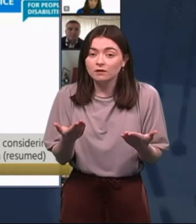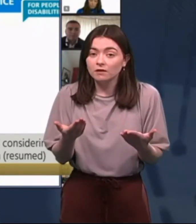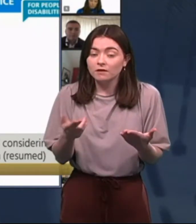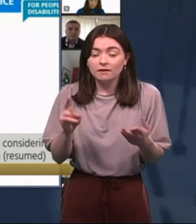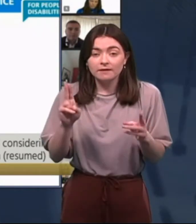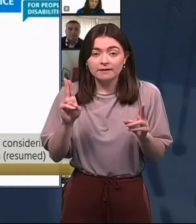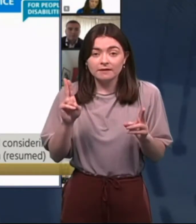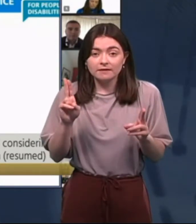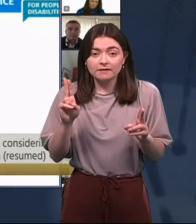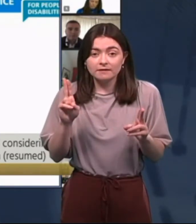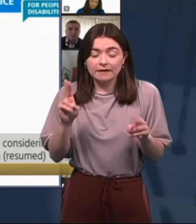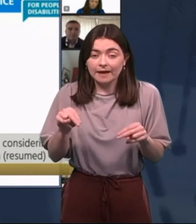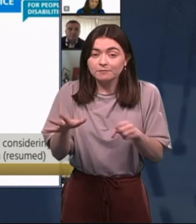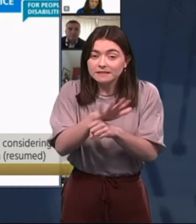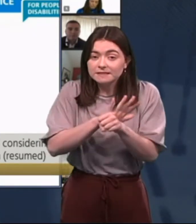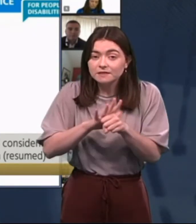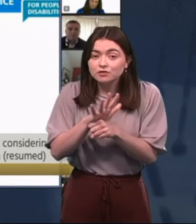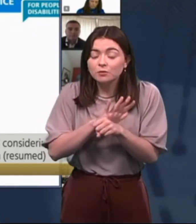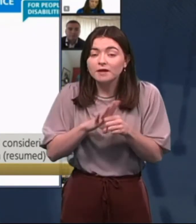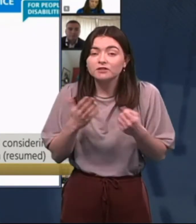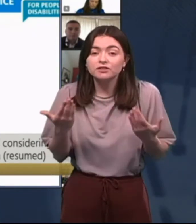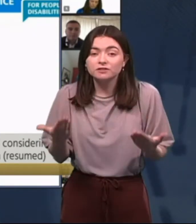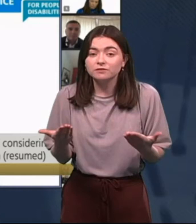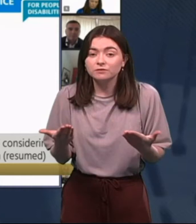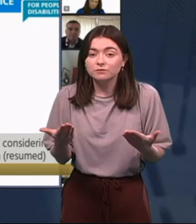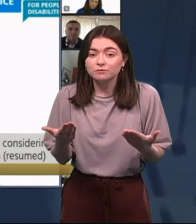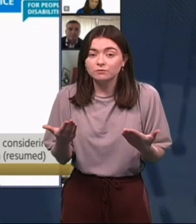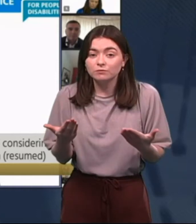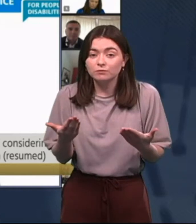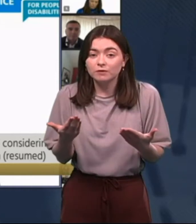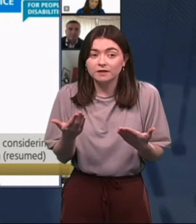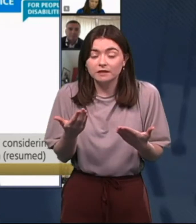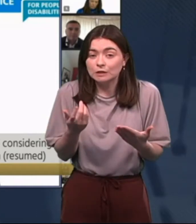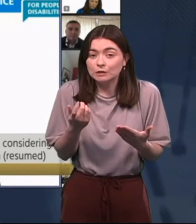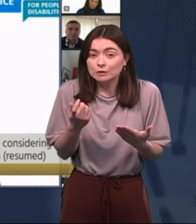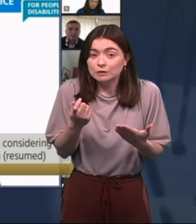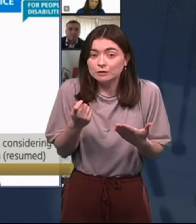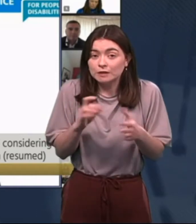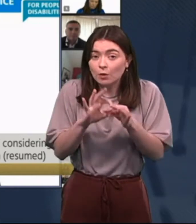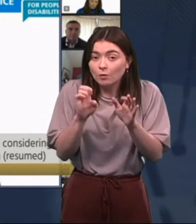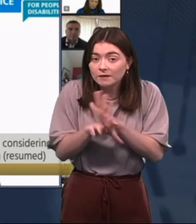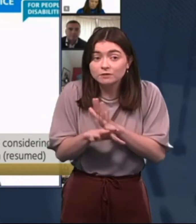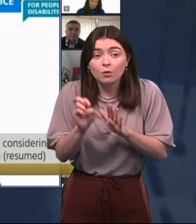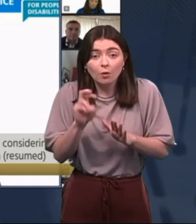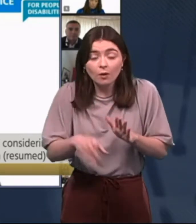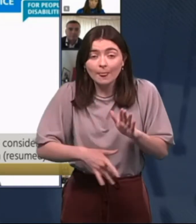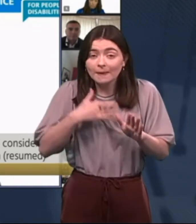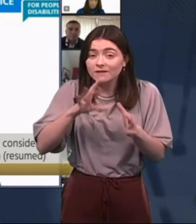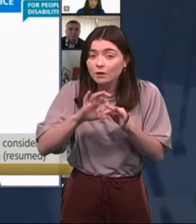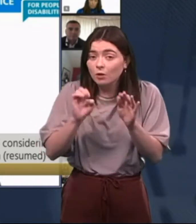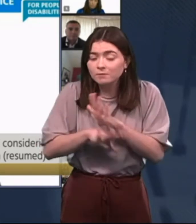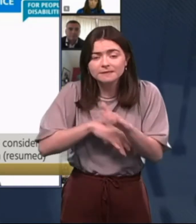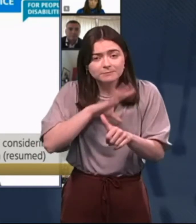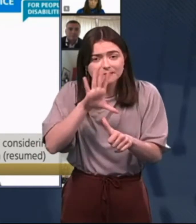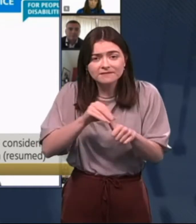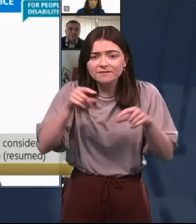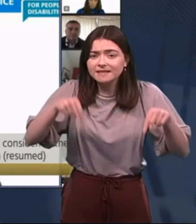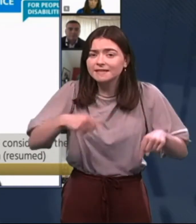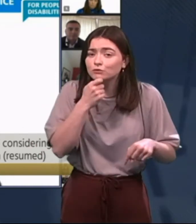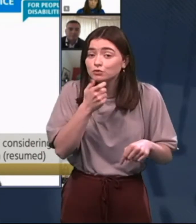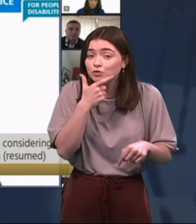find themselves and on the cusp of homelessness or actually homeless, and particularly in Dublin that can be an